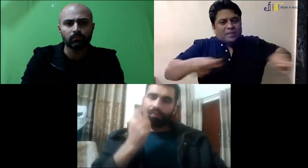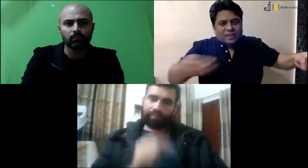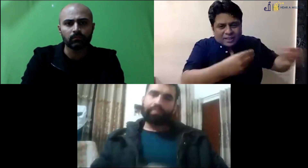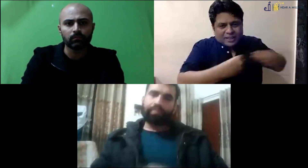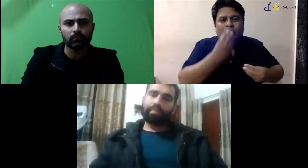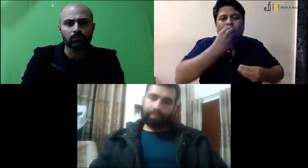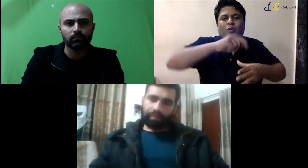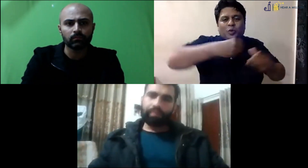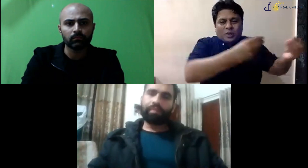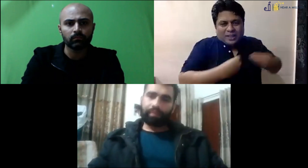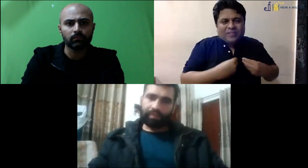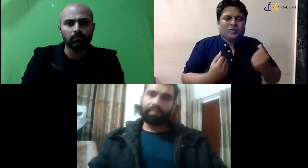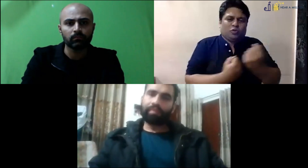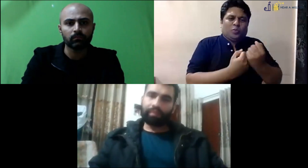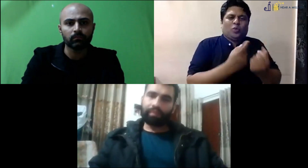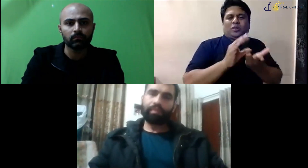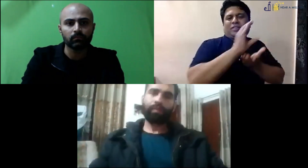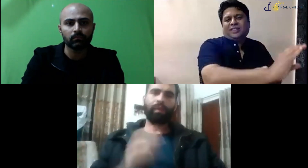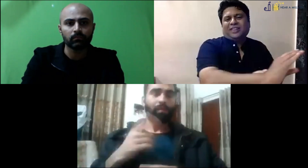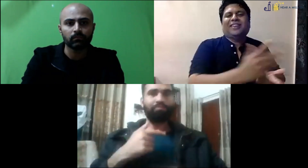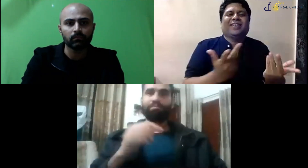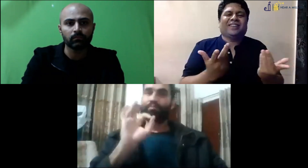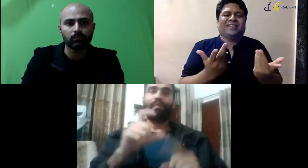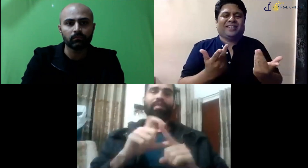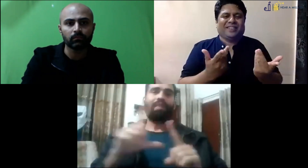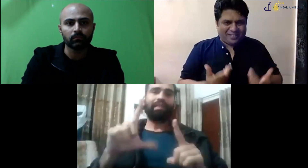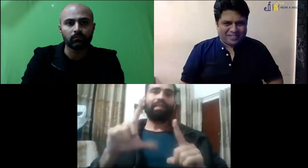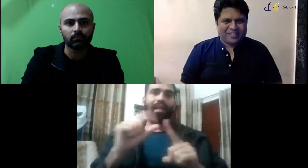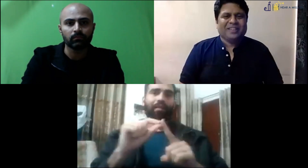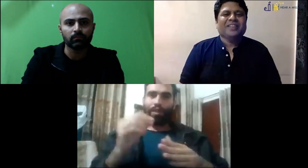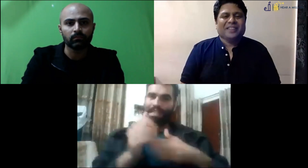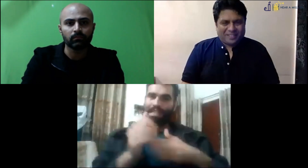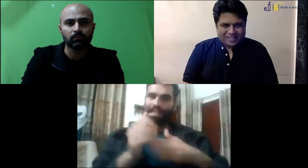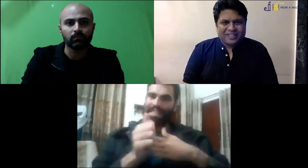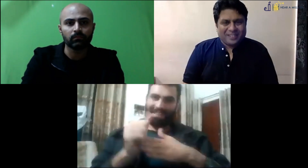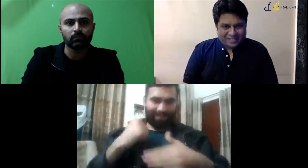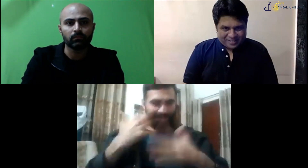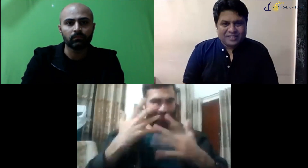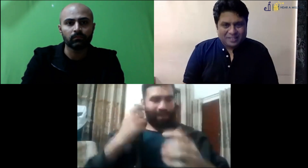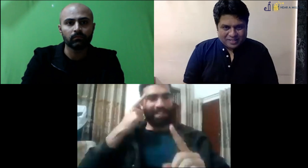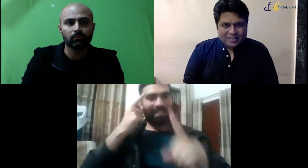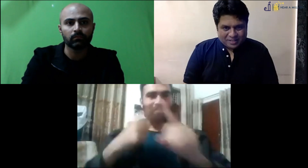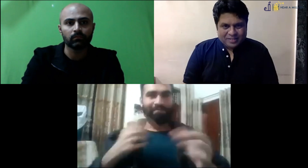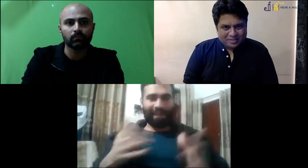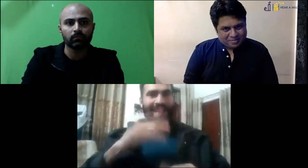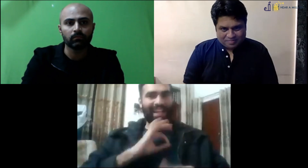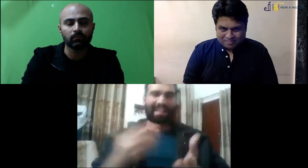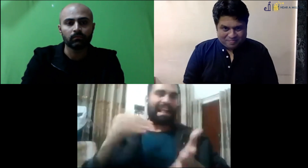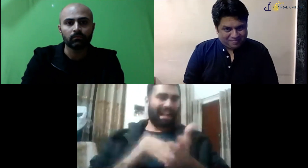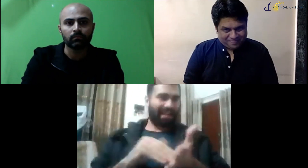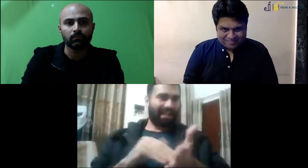association to provide us the place and for the food, providing the accommodation, that's the